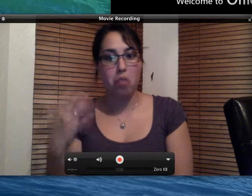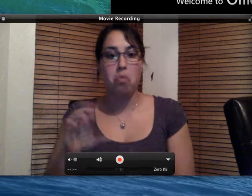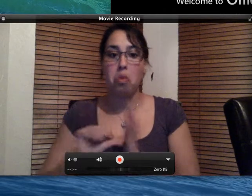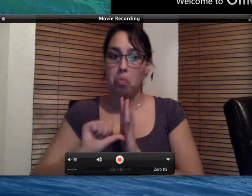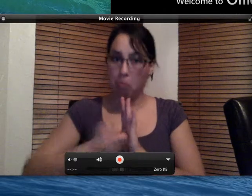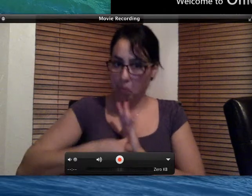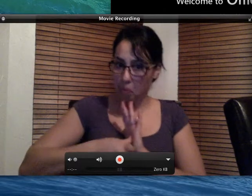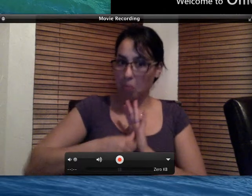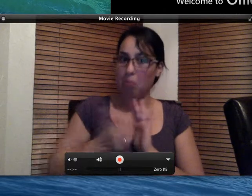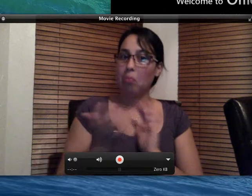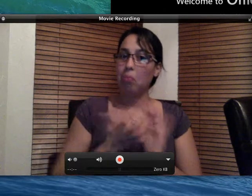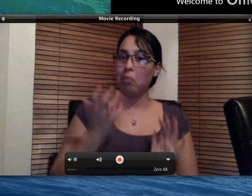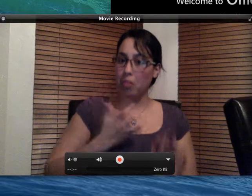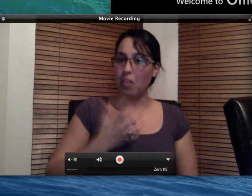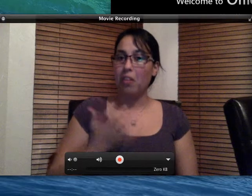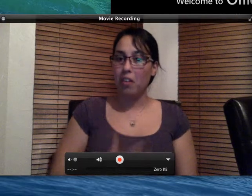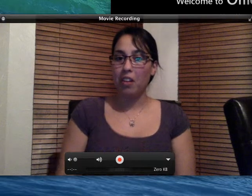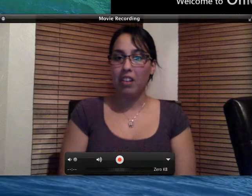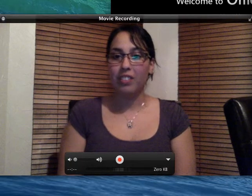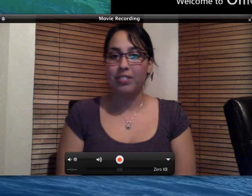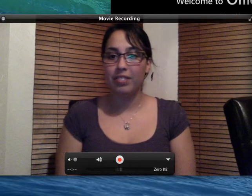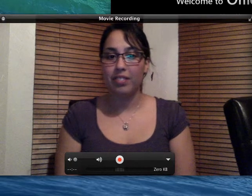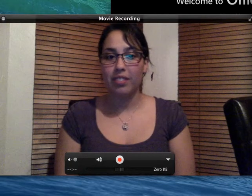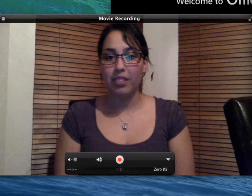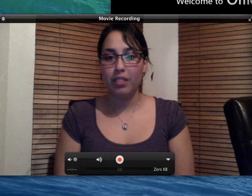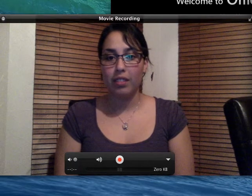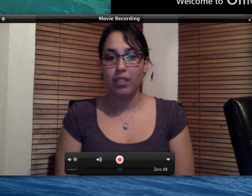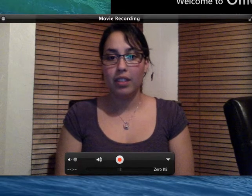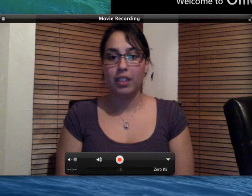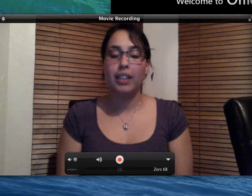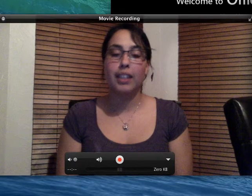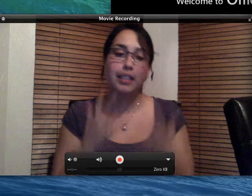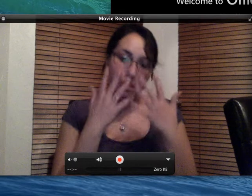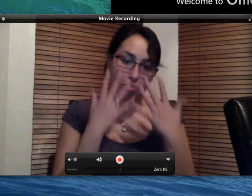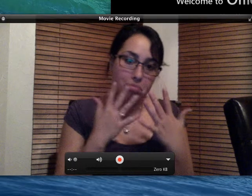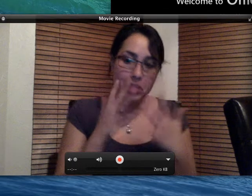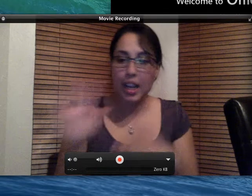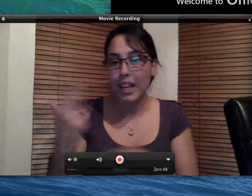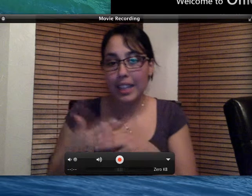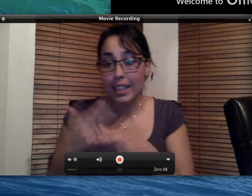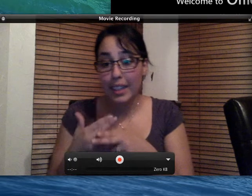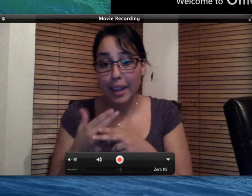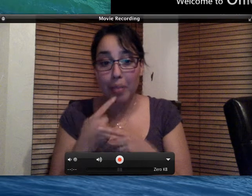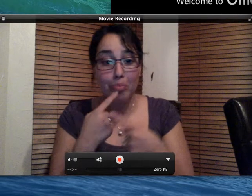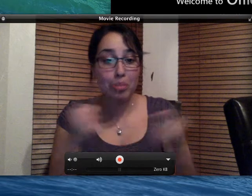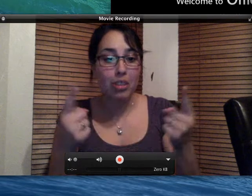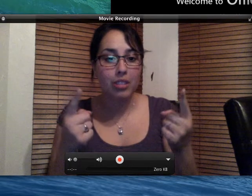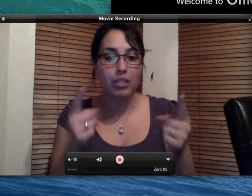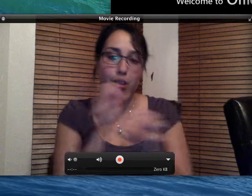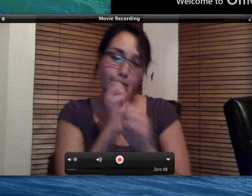Yes, exactly. Sadly, he's anonymous. His name is not mentioned.